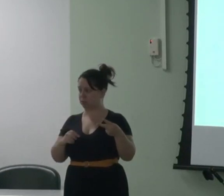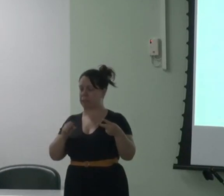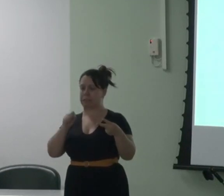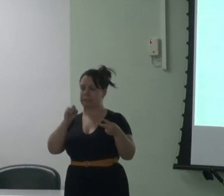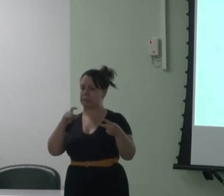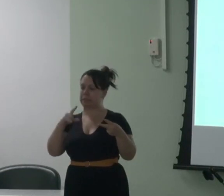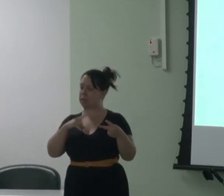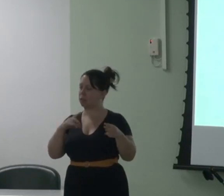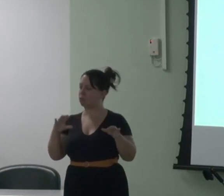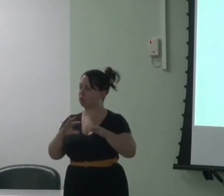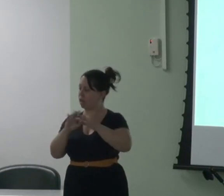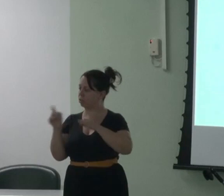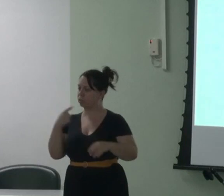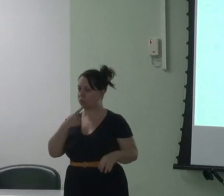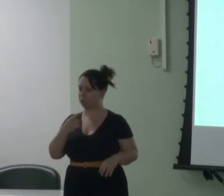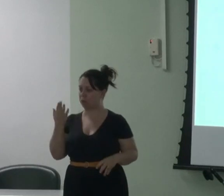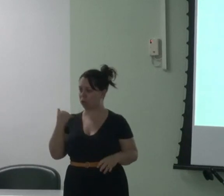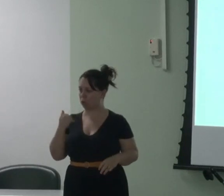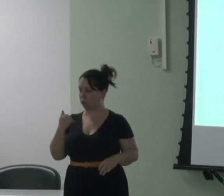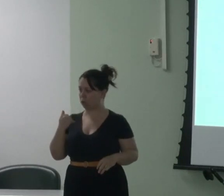about